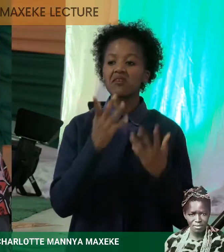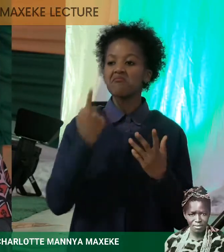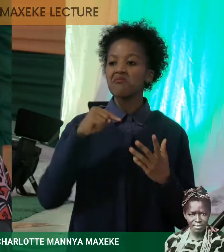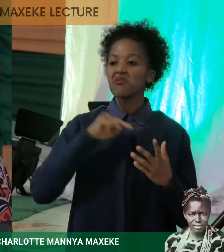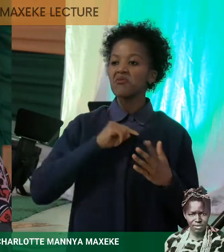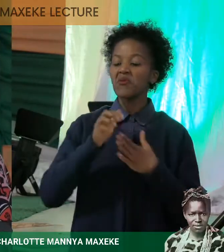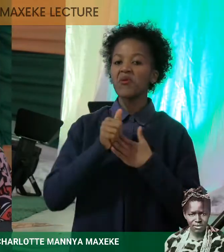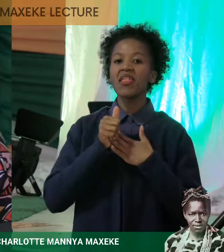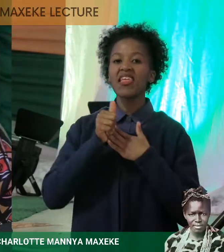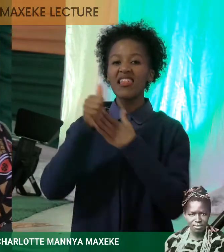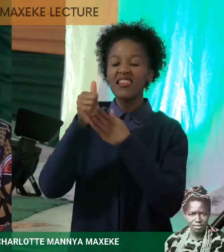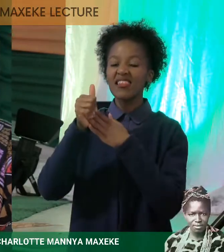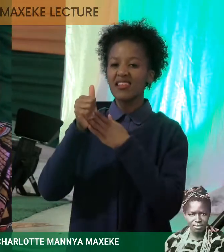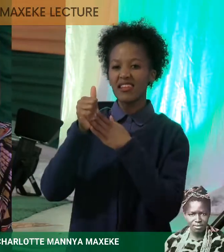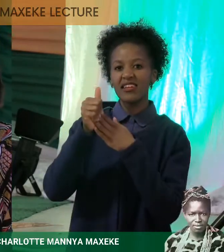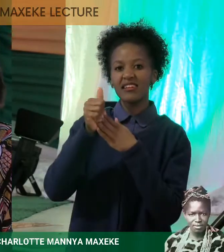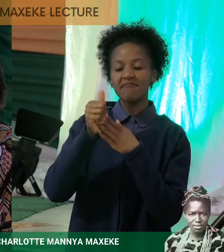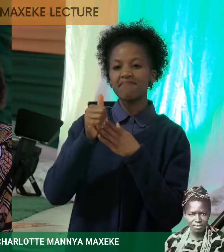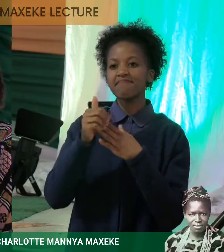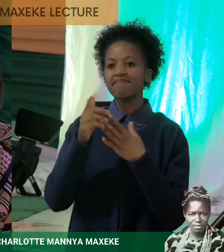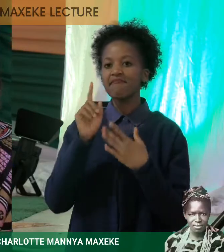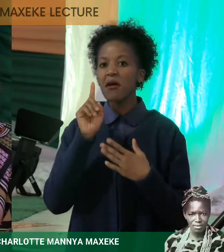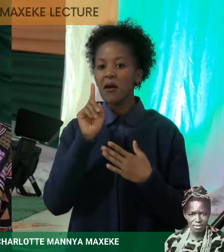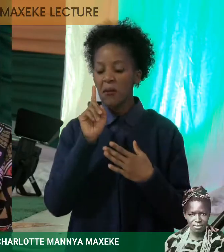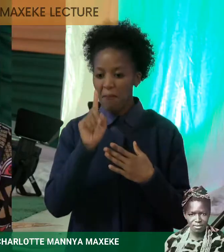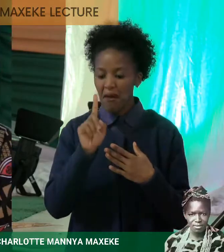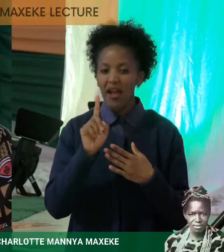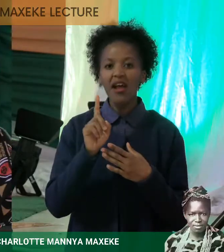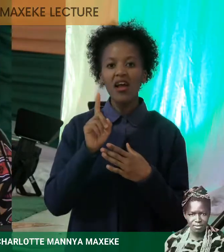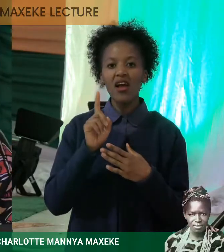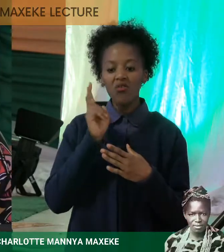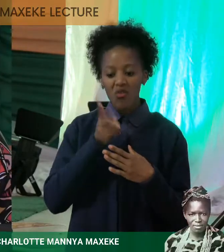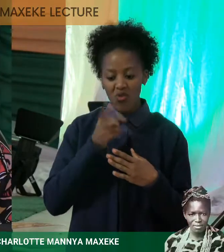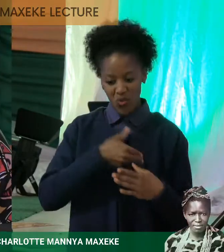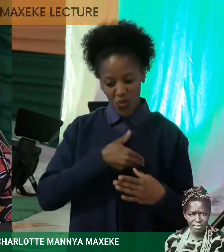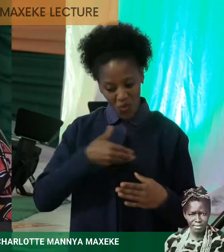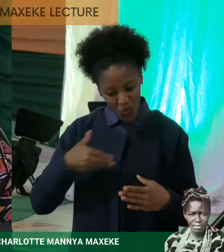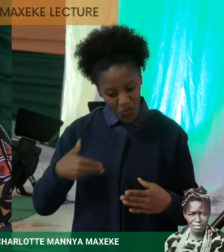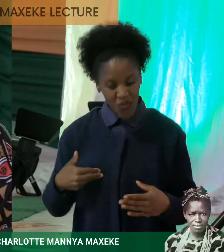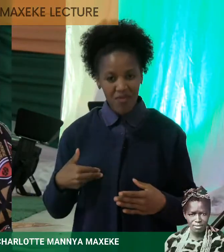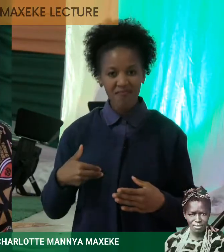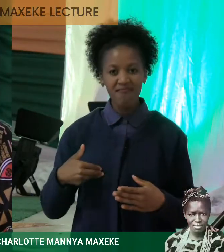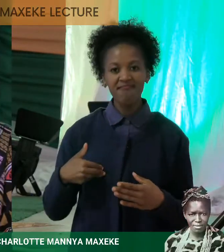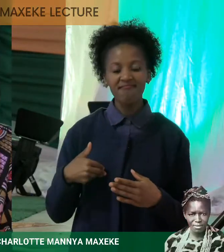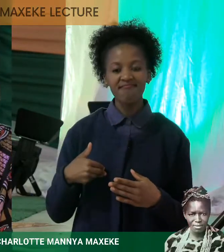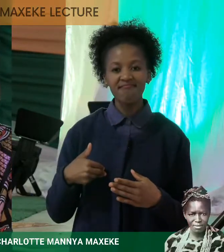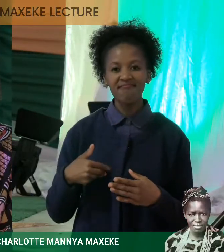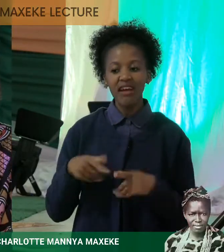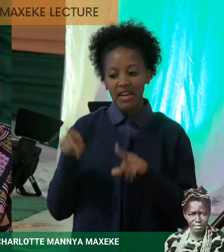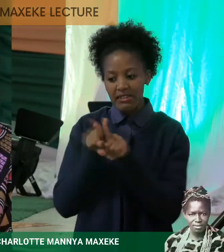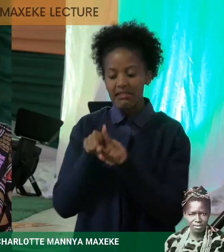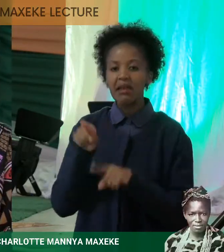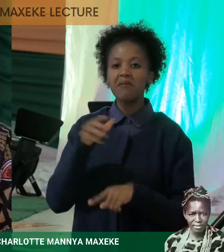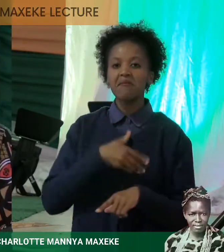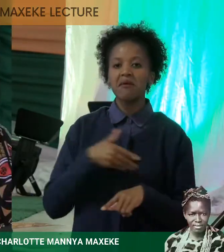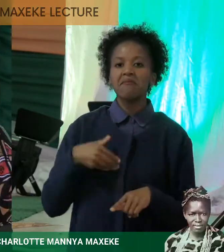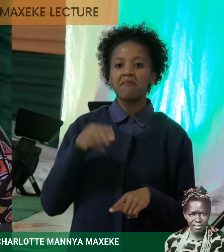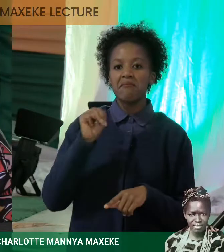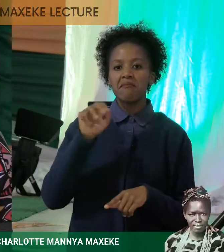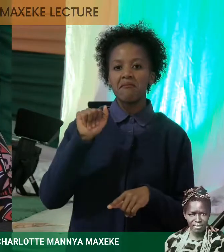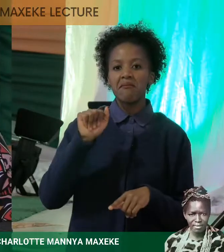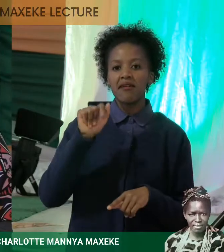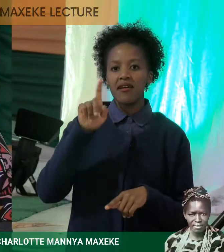zinkokheli ezibalaseleyo ngaxeshanye njengoko singoomama, njengolu hlobo enze njengalo